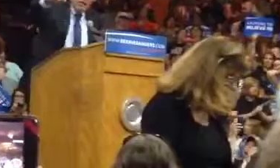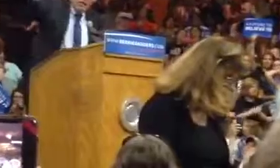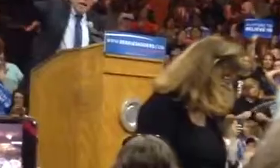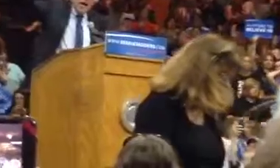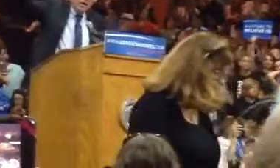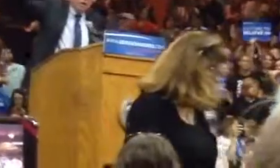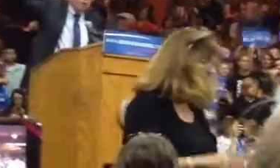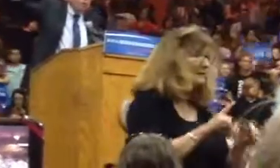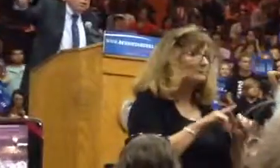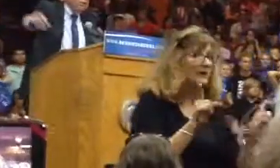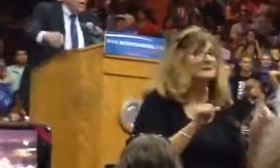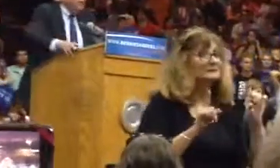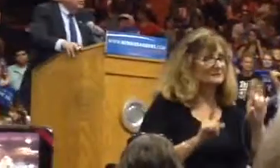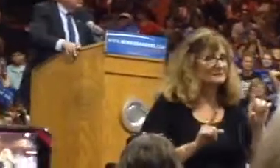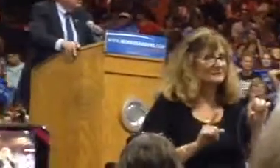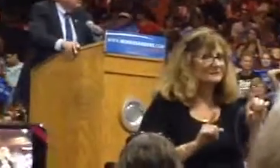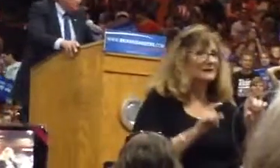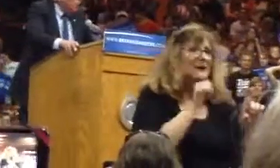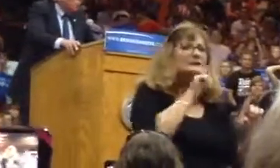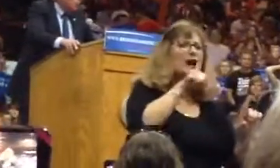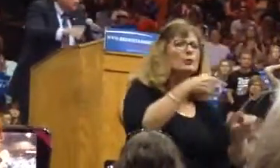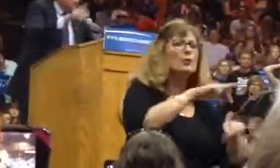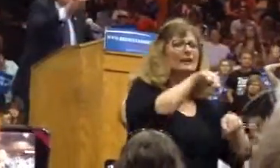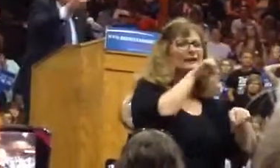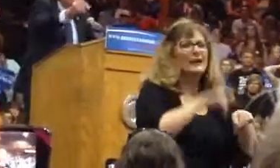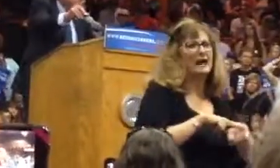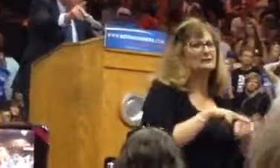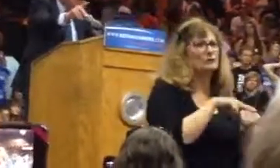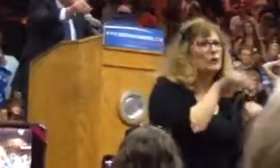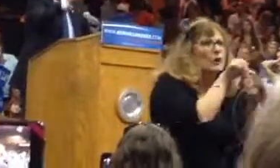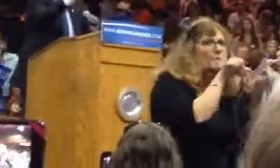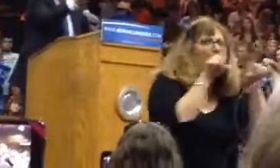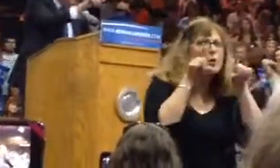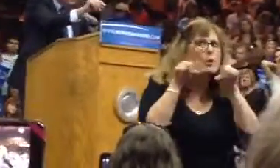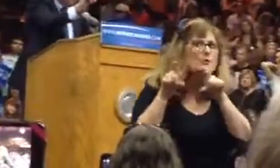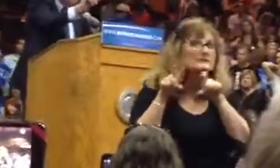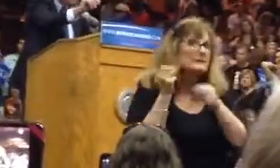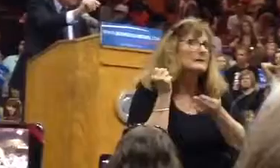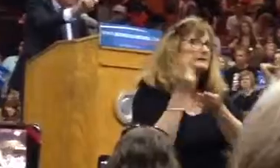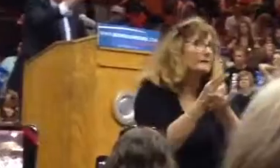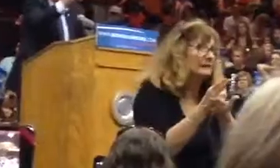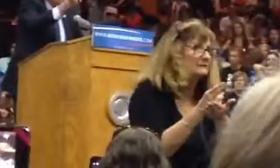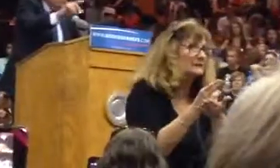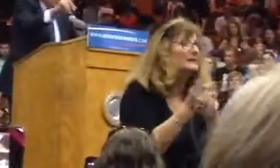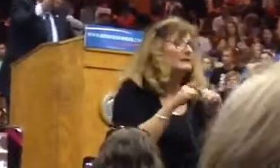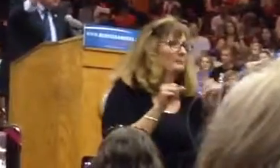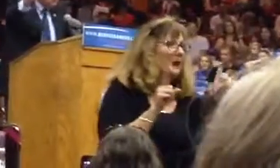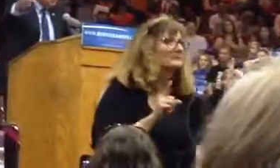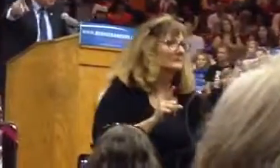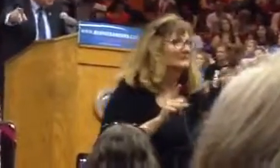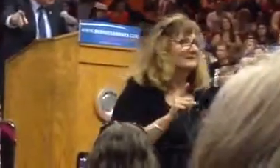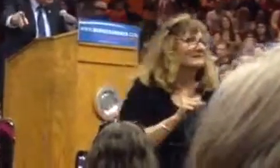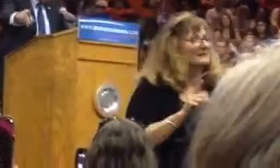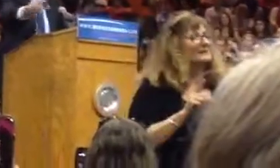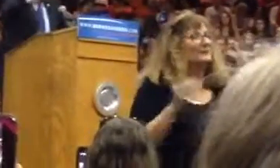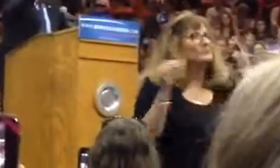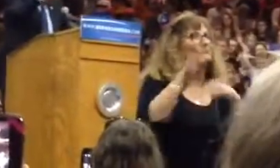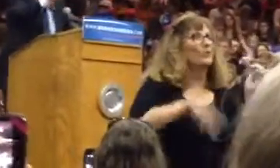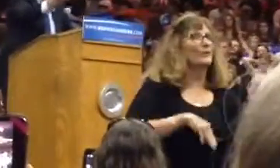But it is not only national polls where we defeat Trump by bigger numbers than Secretary